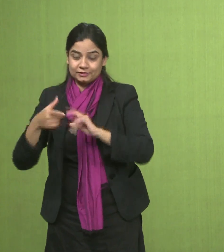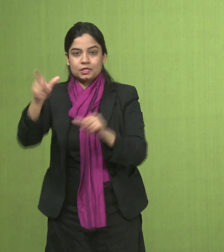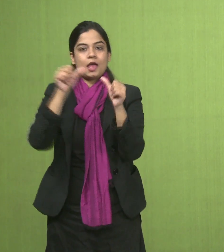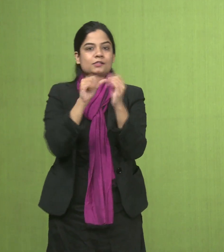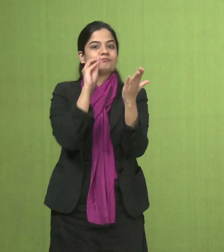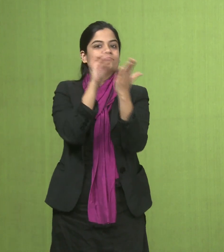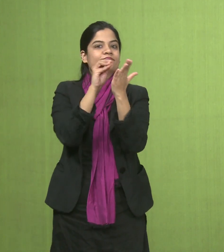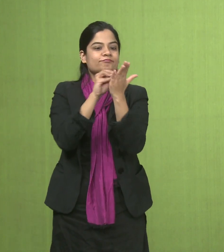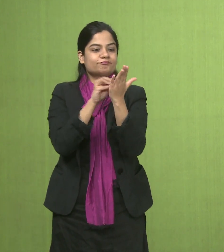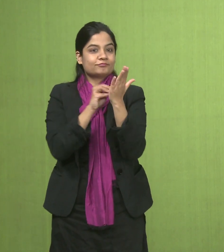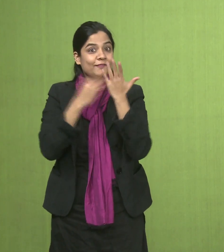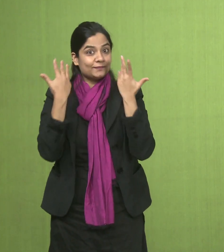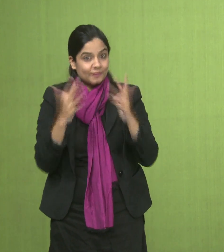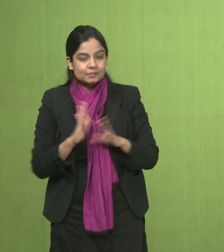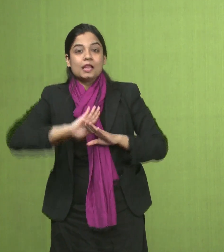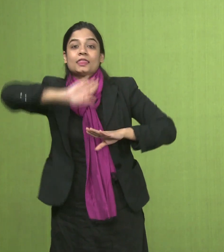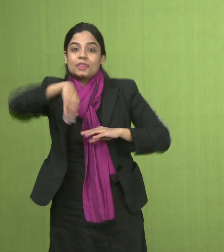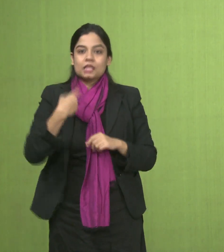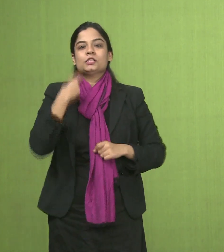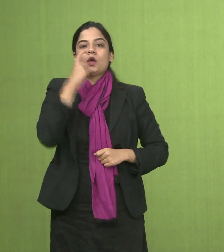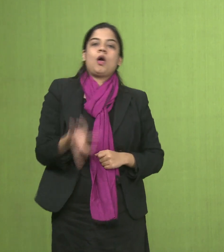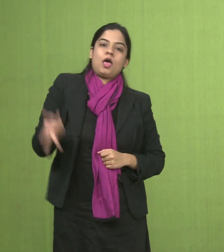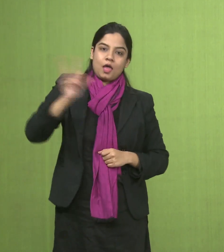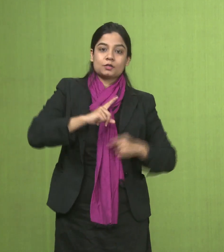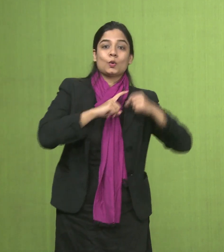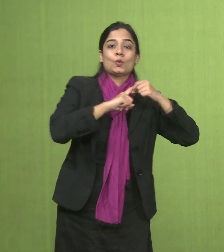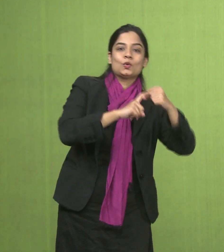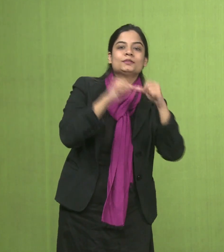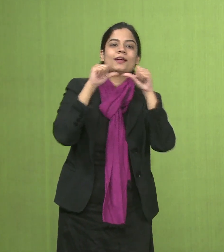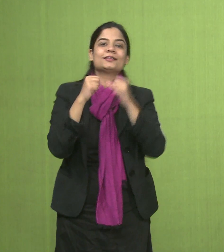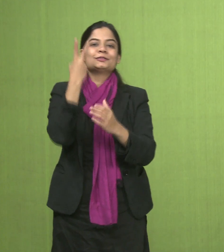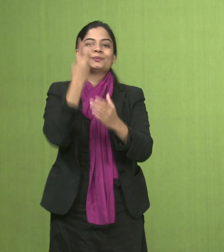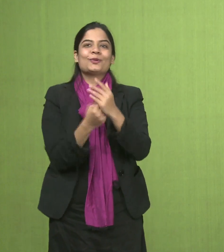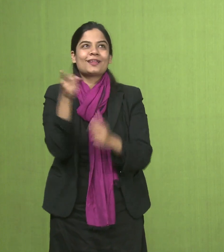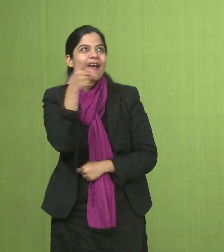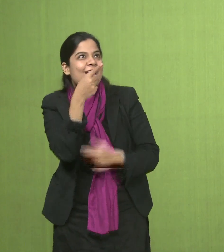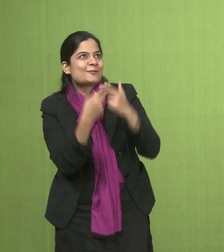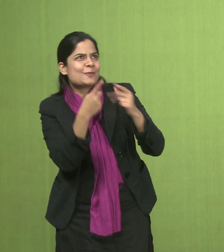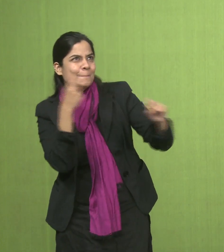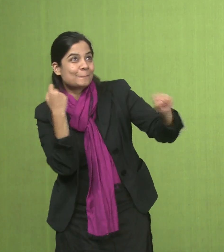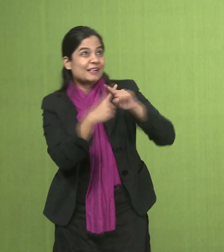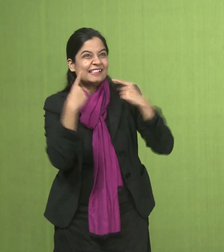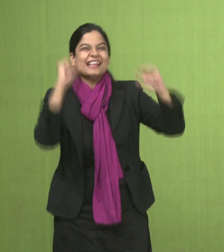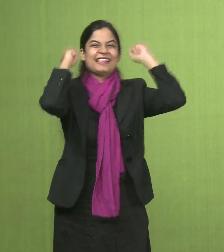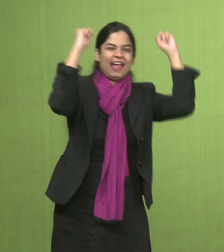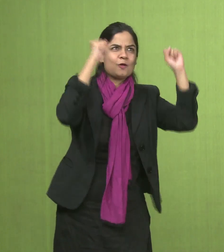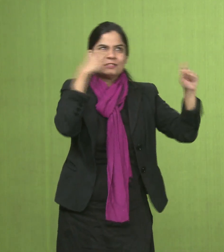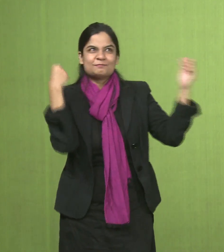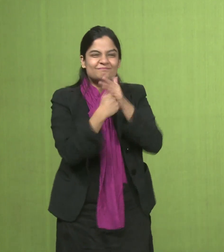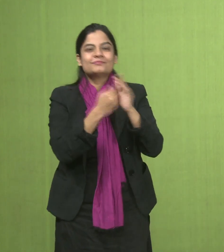first, then you will write the answer in your notebook. Once you have written it, then I will sign both answer and question. Then